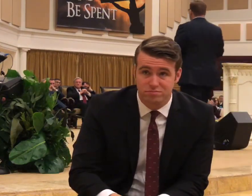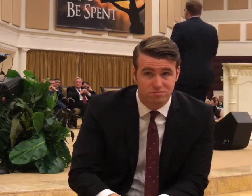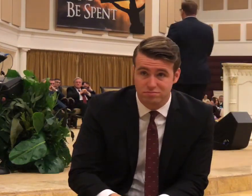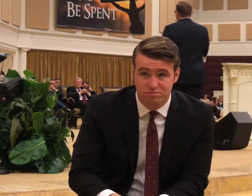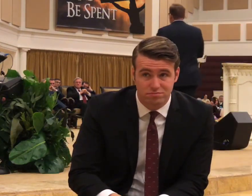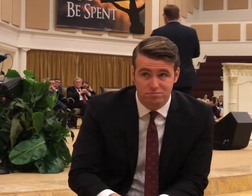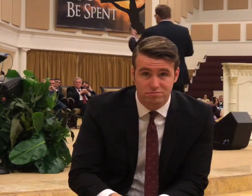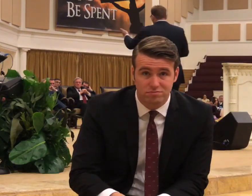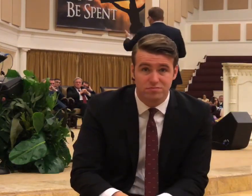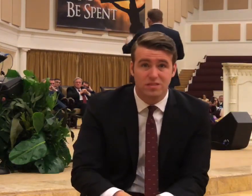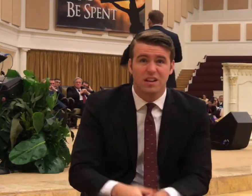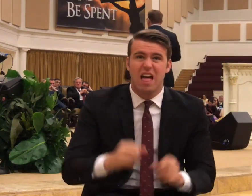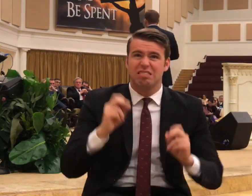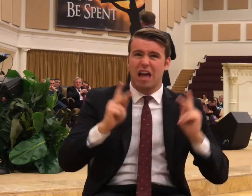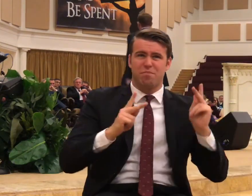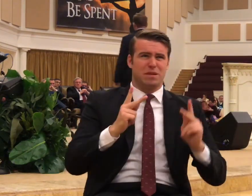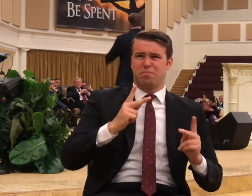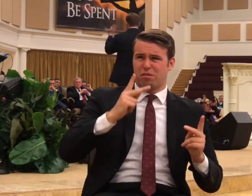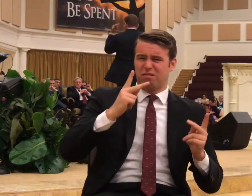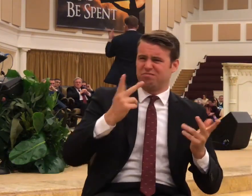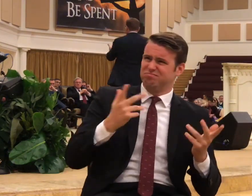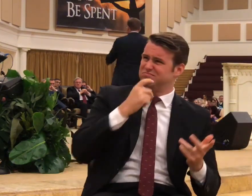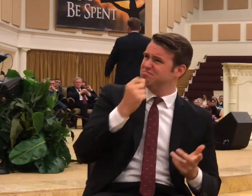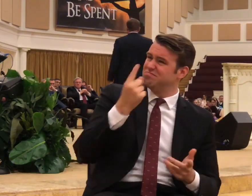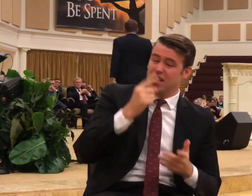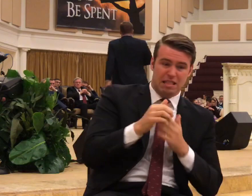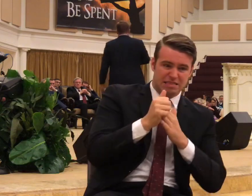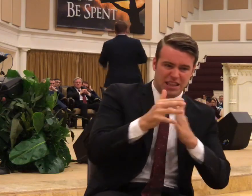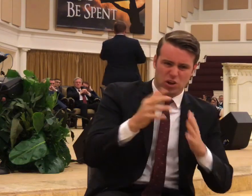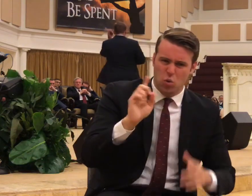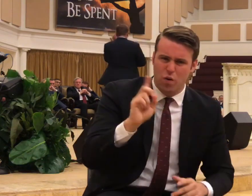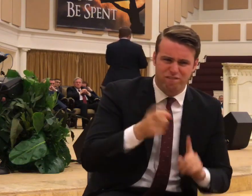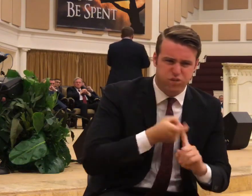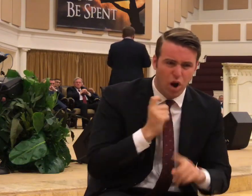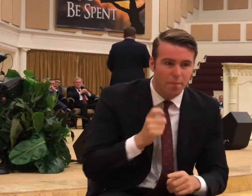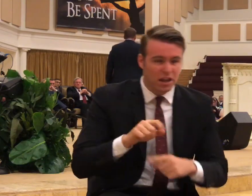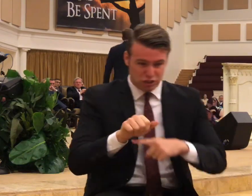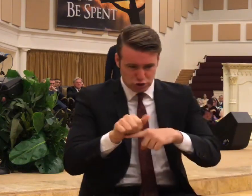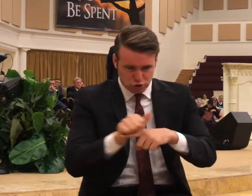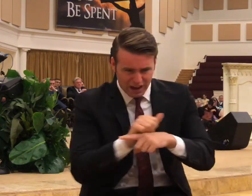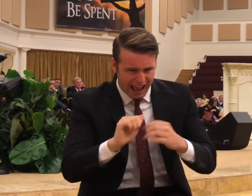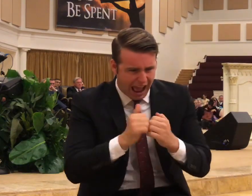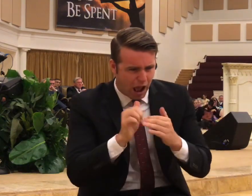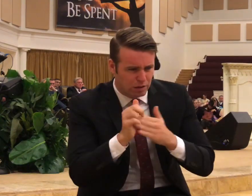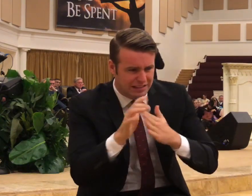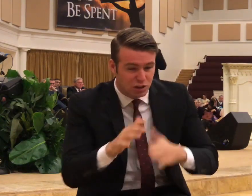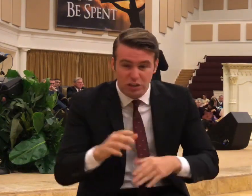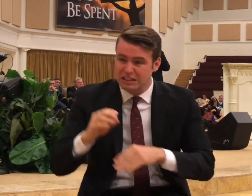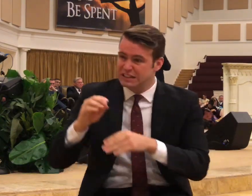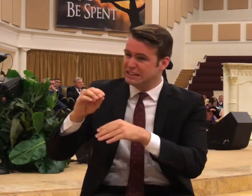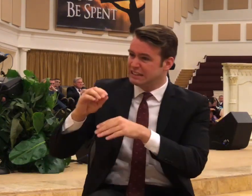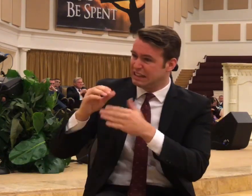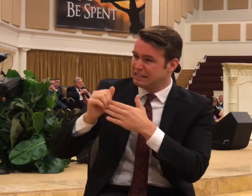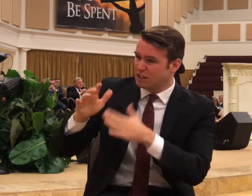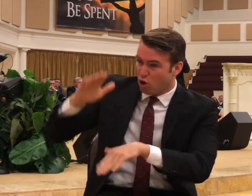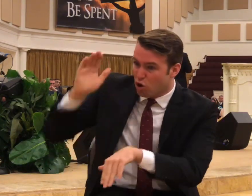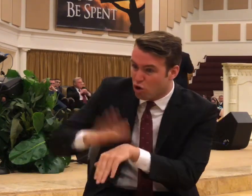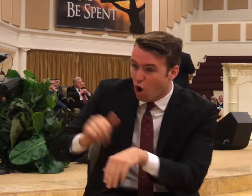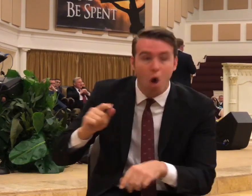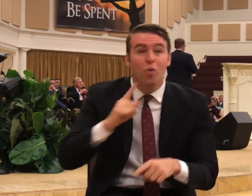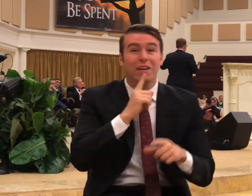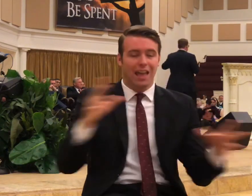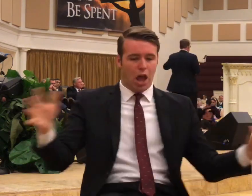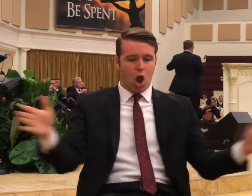There's a lot of debate. Are leaders born? Are leaders trained? Are leaders called? Are leaders, let me just tell you, it takes all